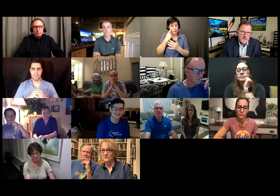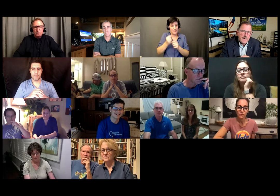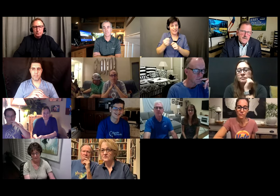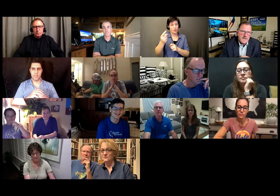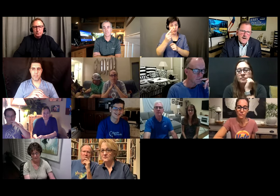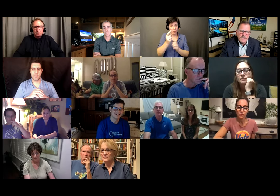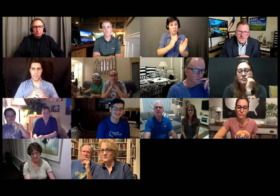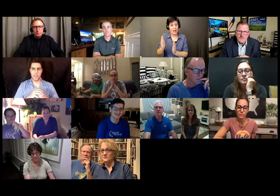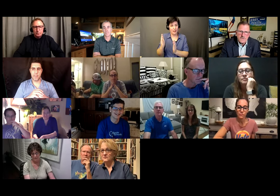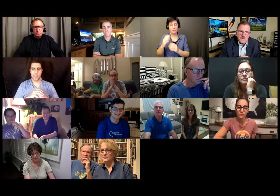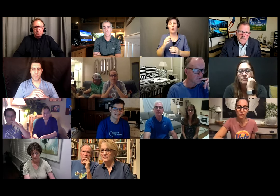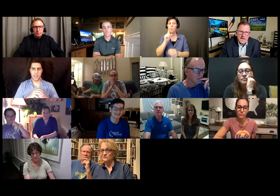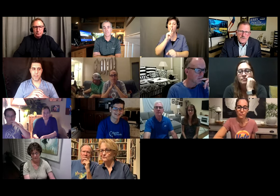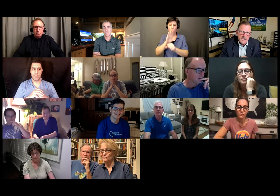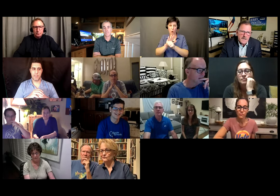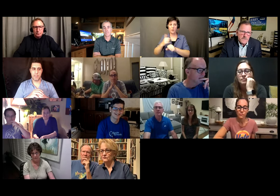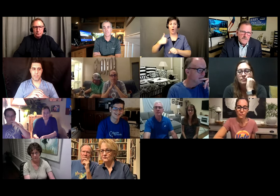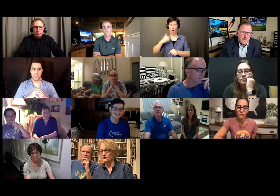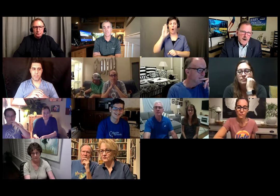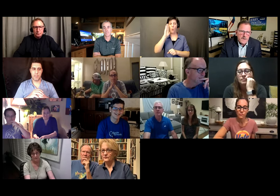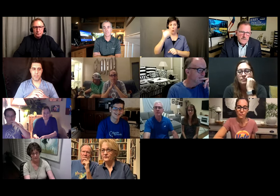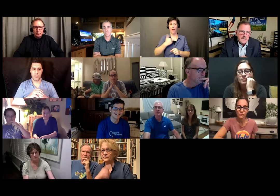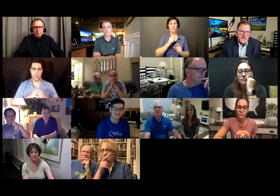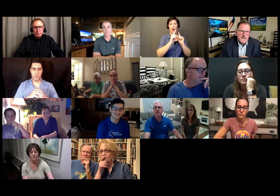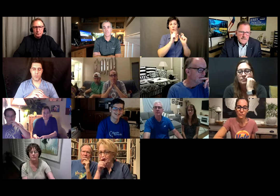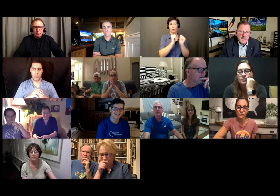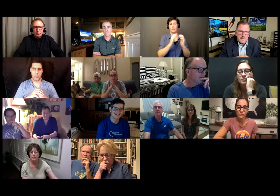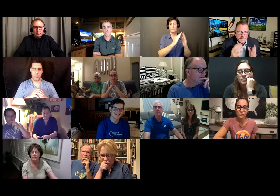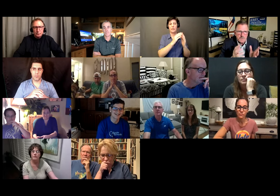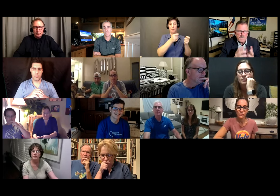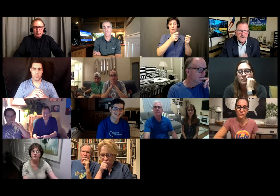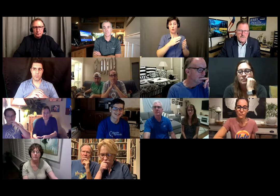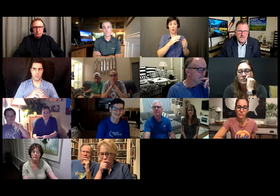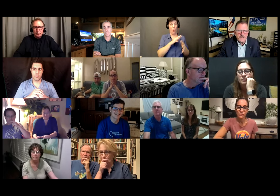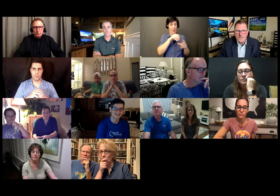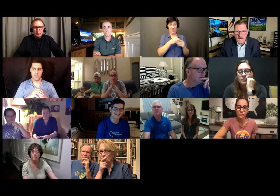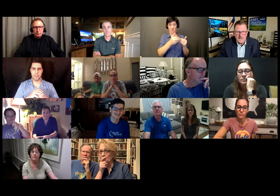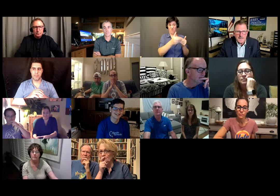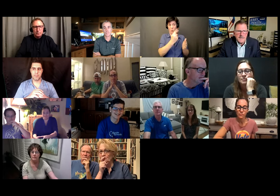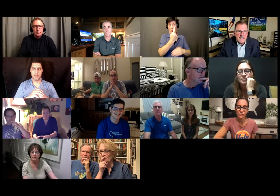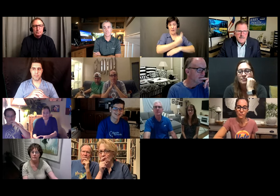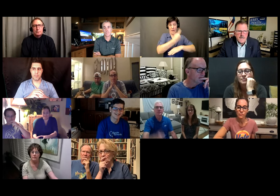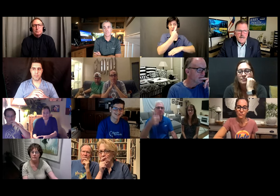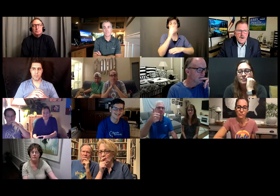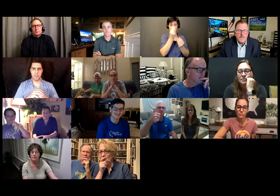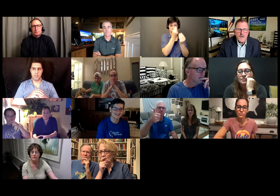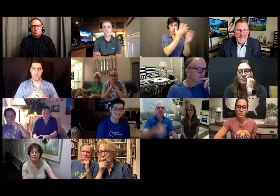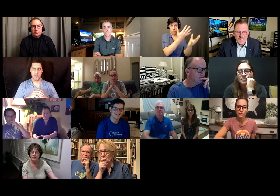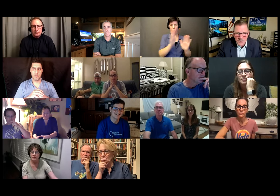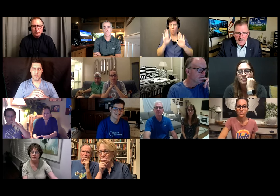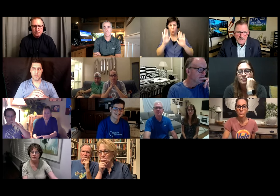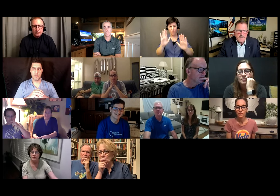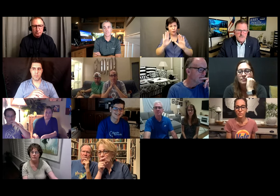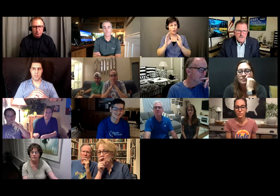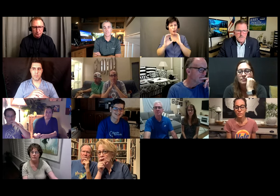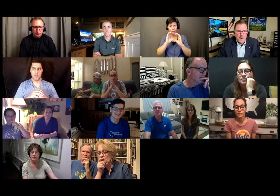you this, I will have a conversation with the city manager in the next 24 hours and tell them about this wonderful conversation that we had tonight and how come we're not